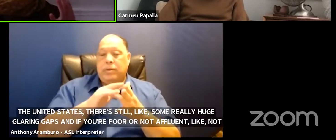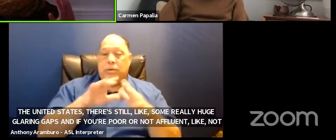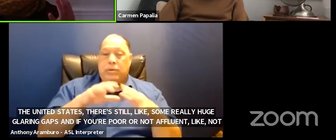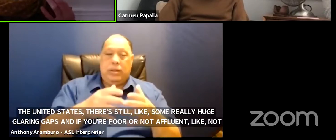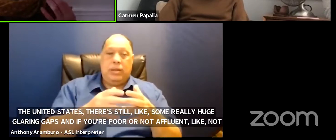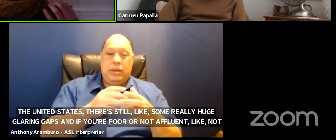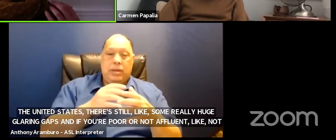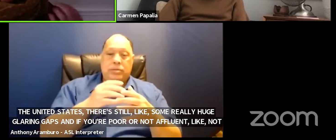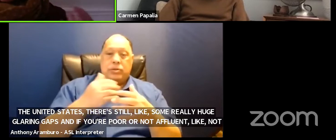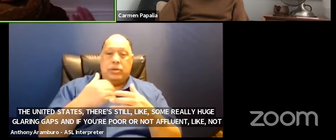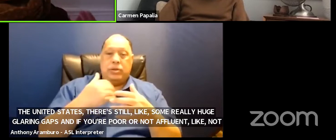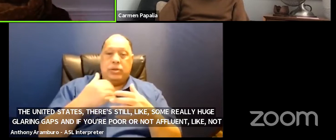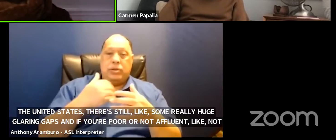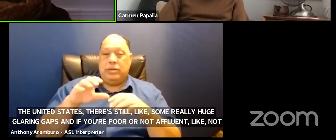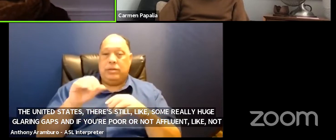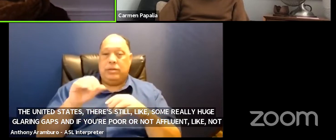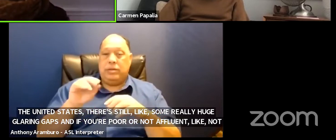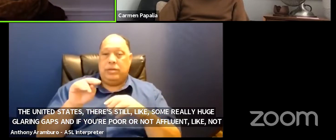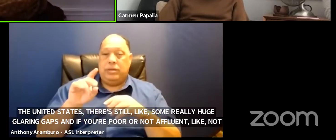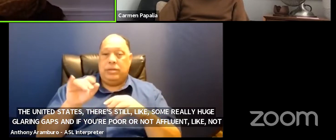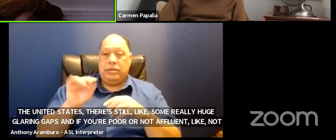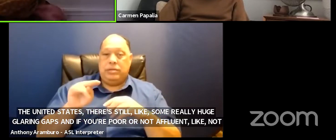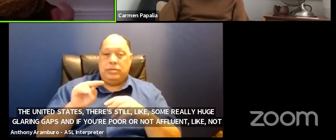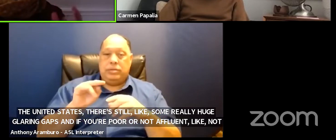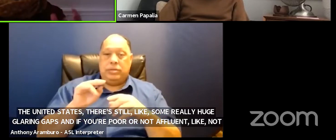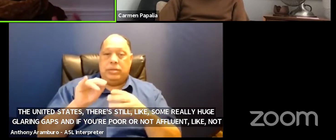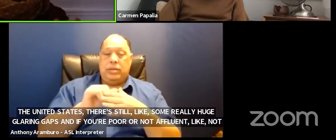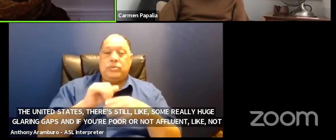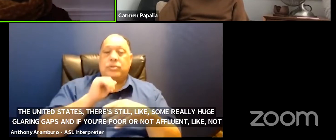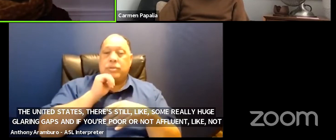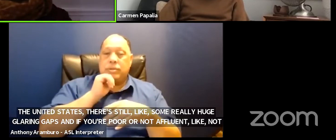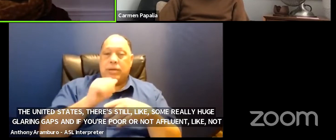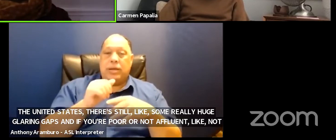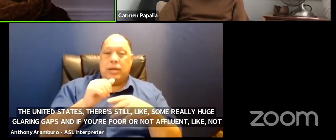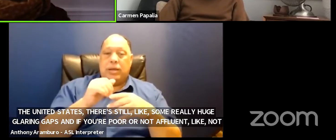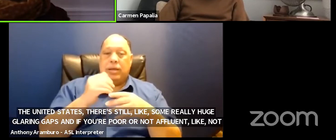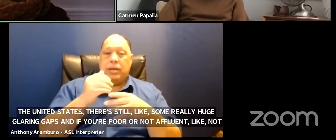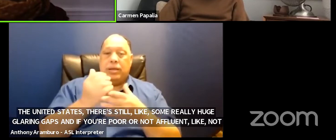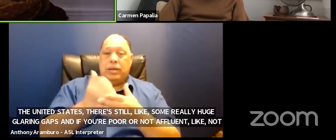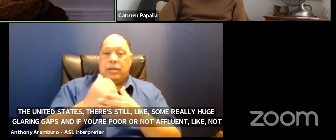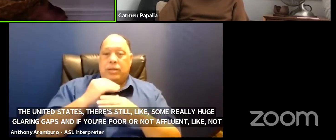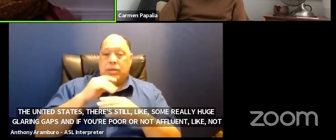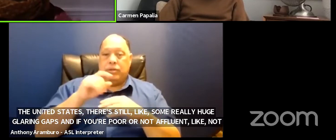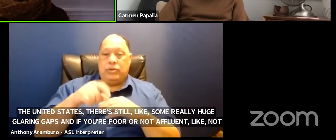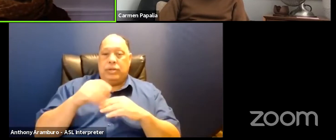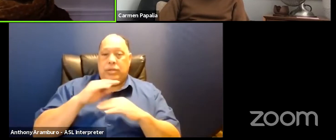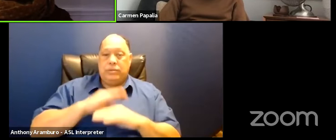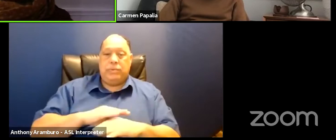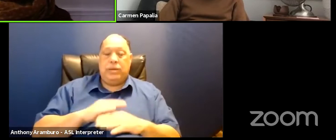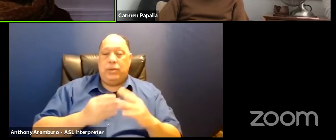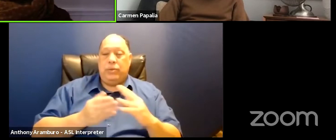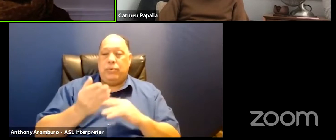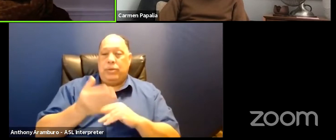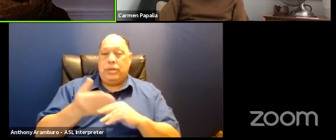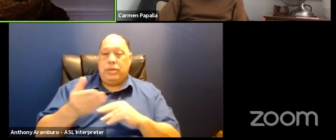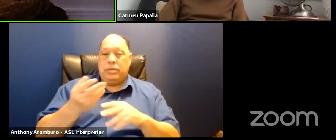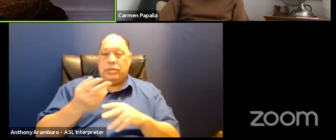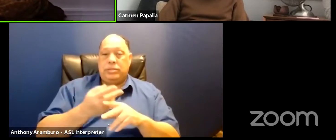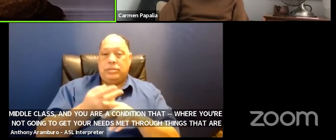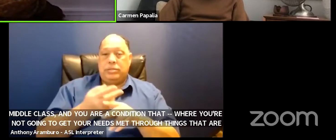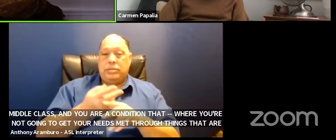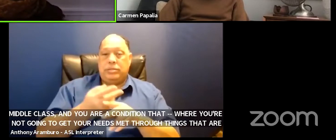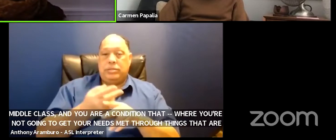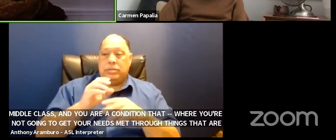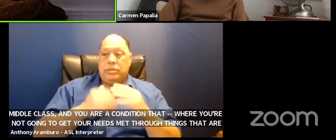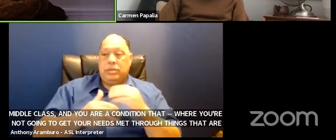that where you're not going to get your needs met in like through things that are covered by provincial healthcare, then